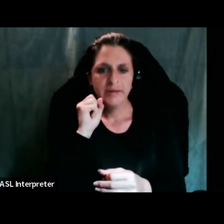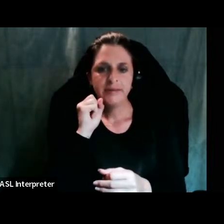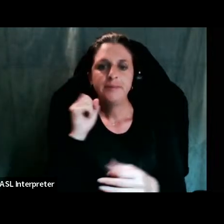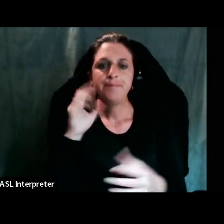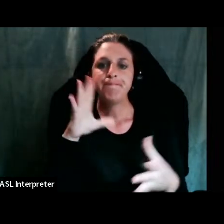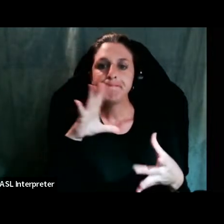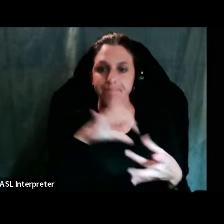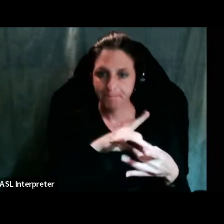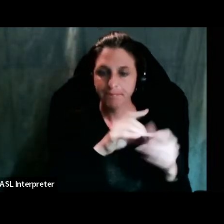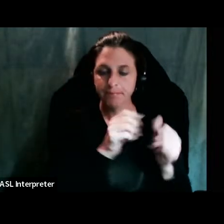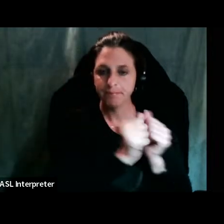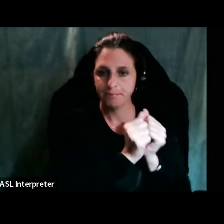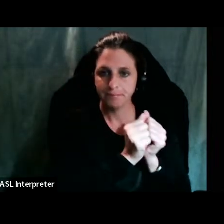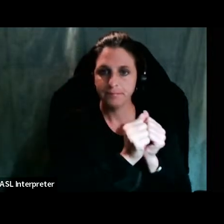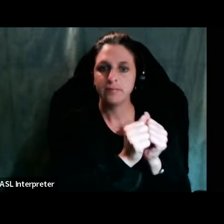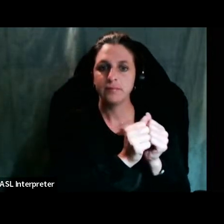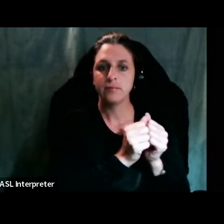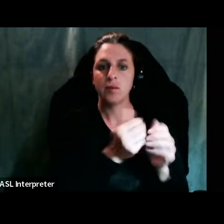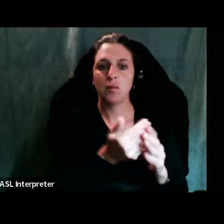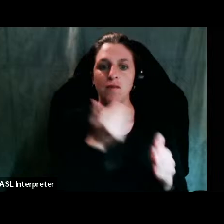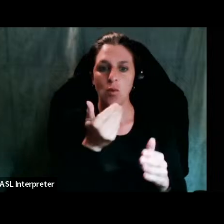civil rights movement and the